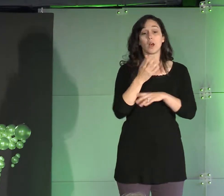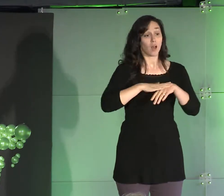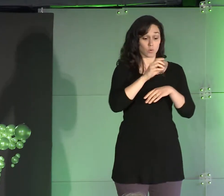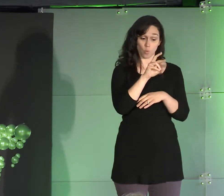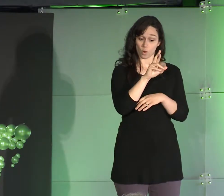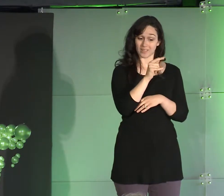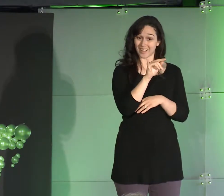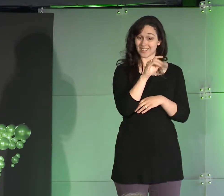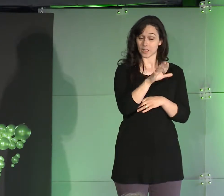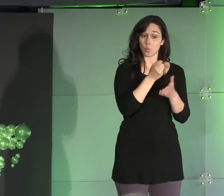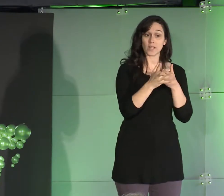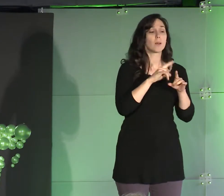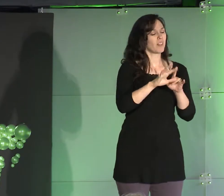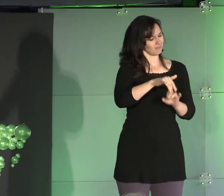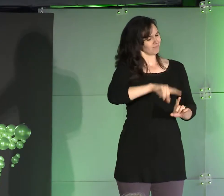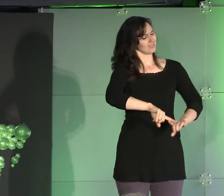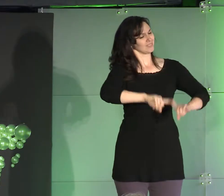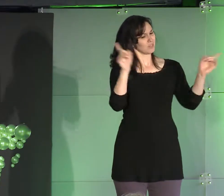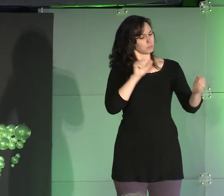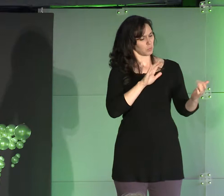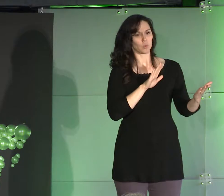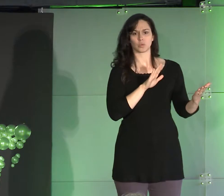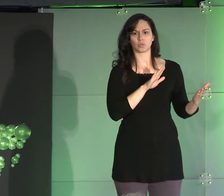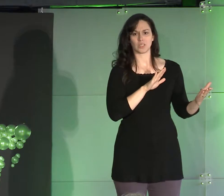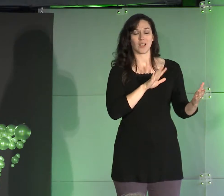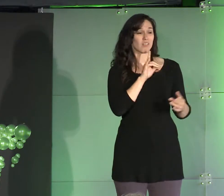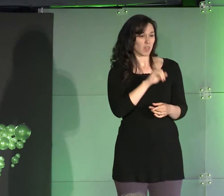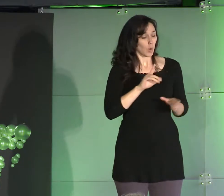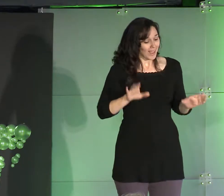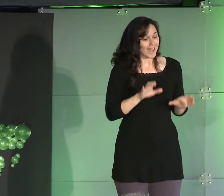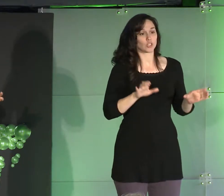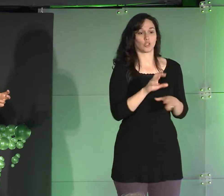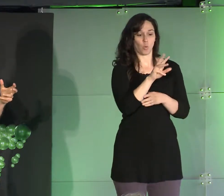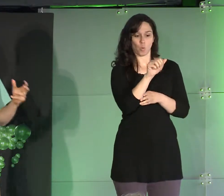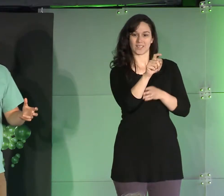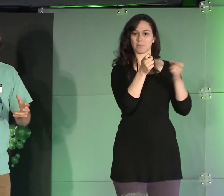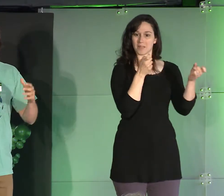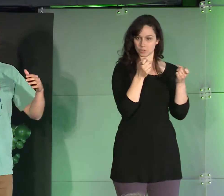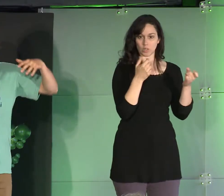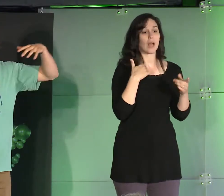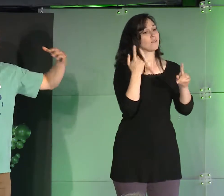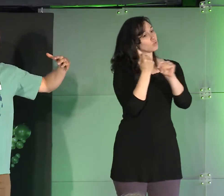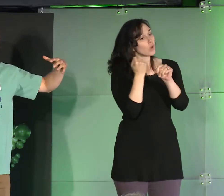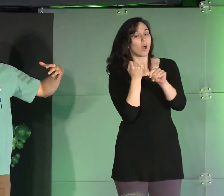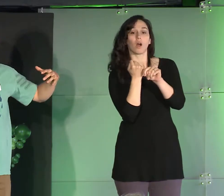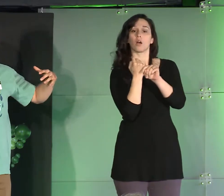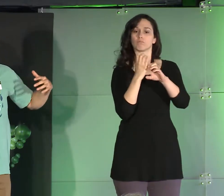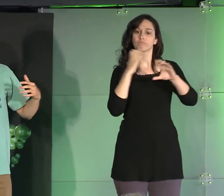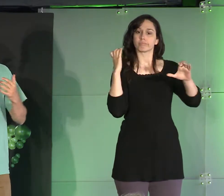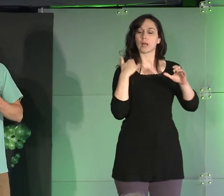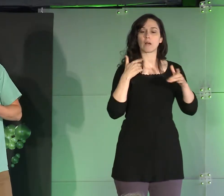organic waste. But they're taking a radically different approach. They're essentially acting as a waste manager. So they have trucks, they have a huge